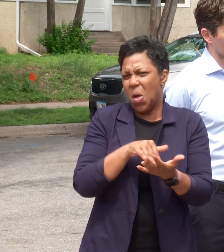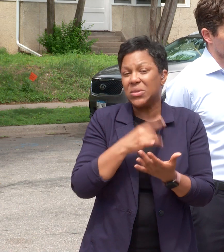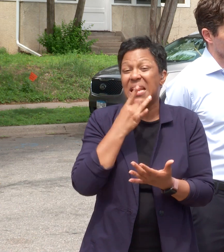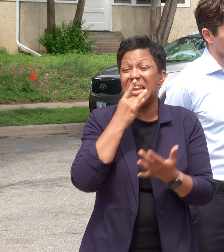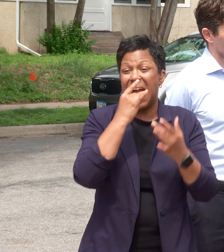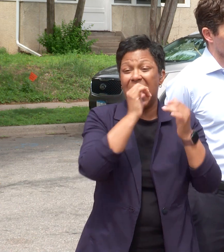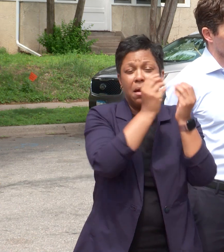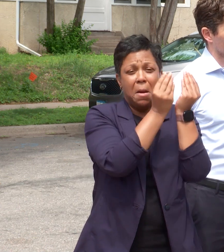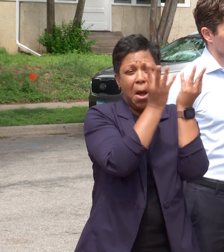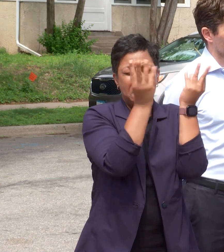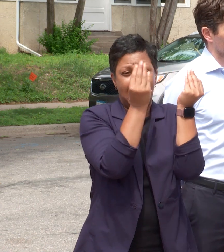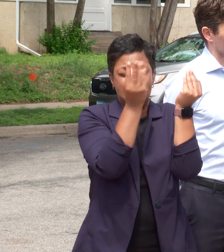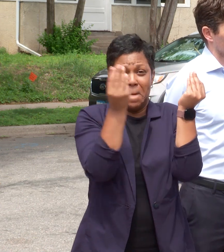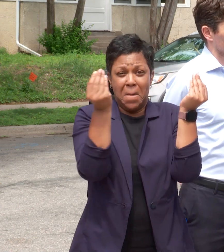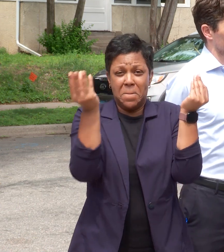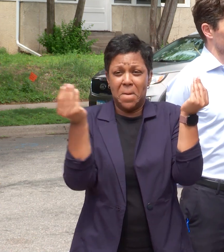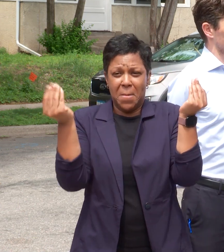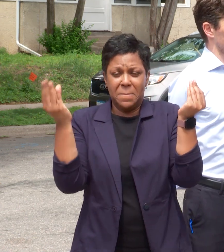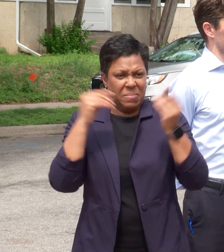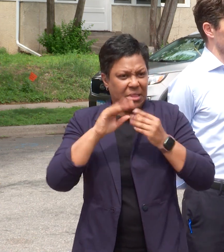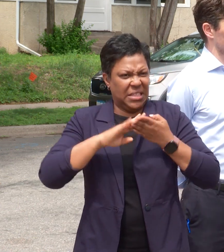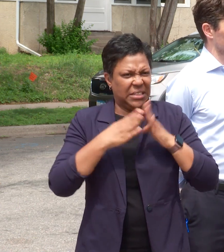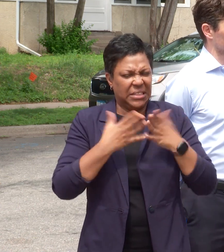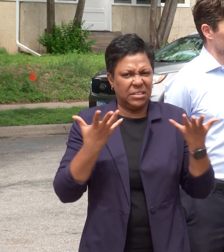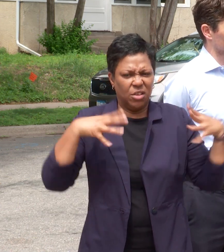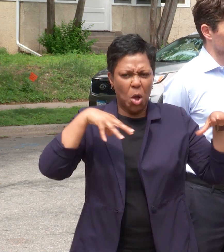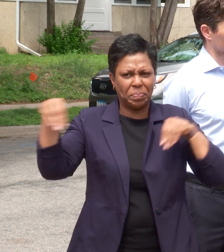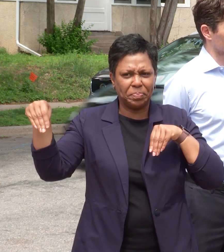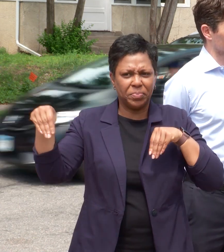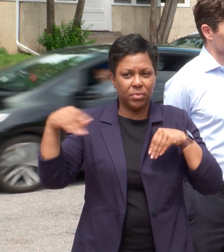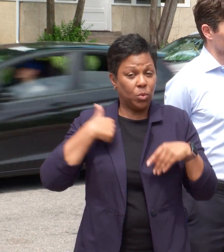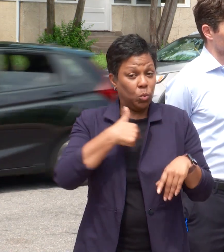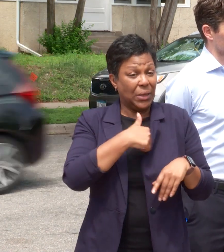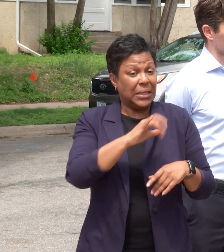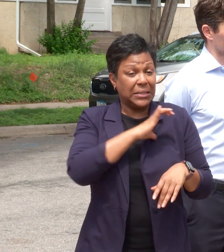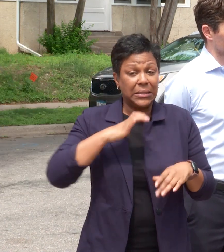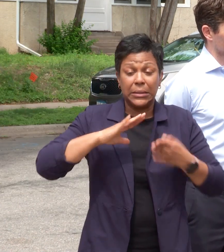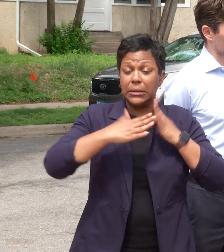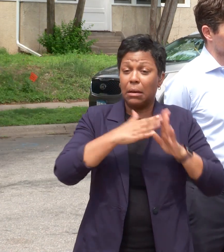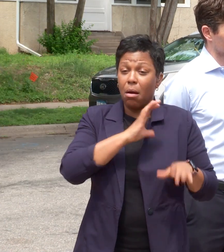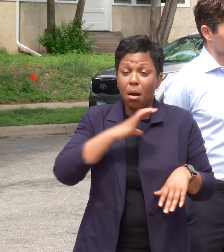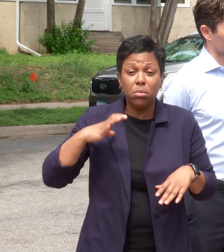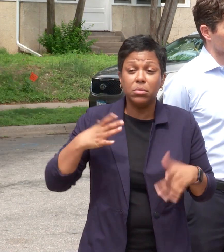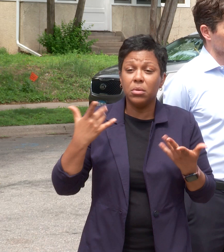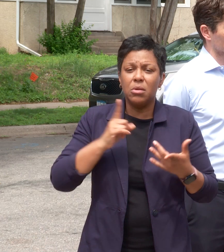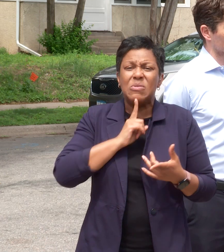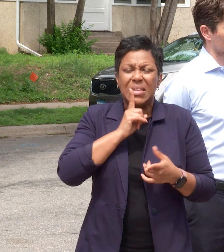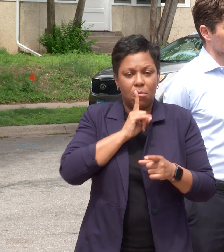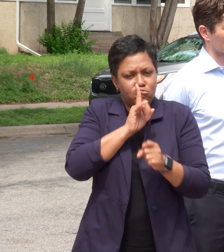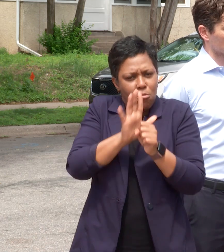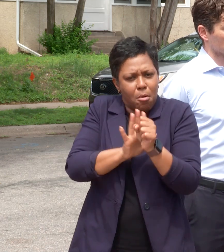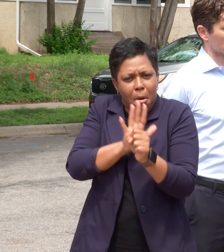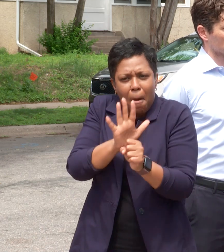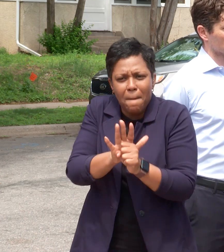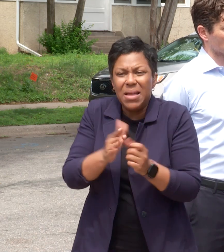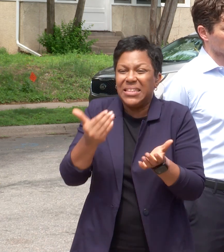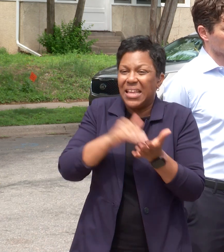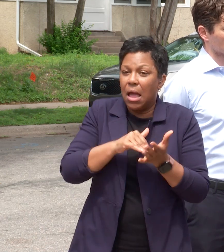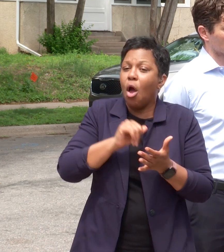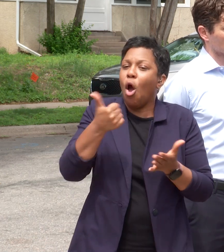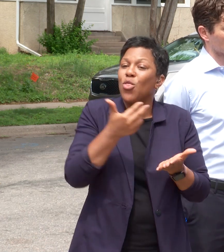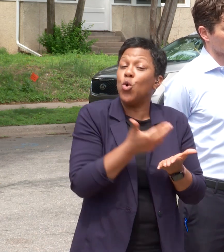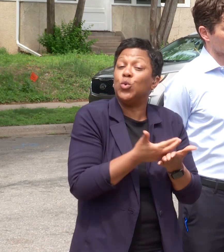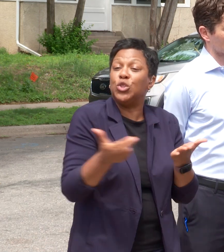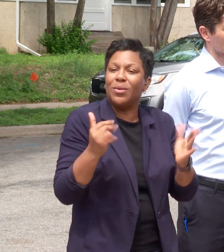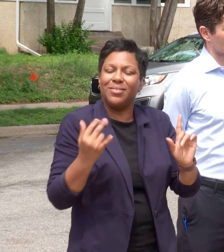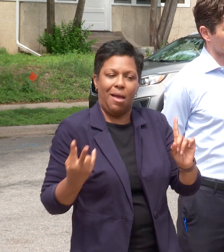worked very hard. We made it a huge priority. The city council back then dedicated additional resources, and we were